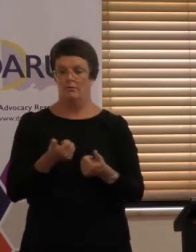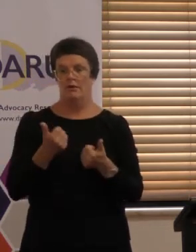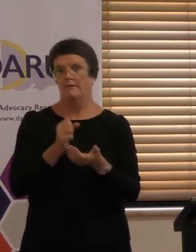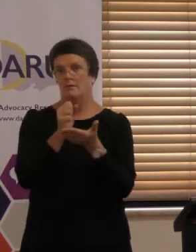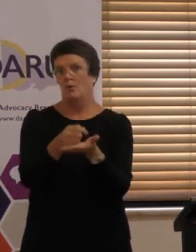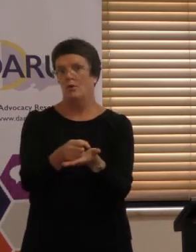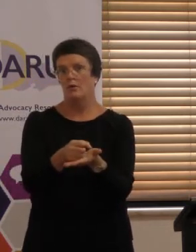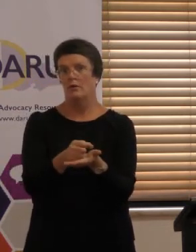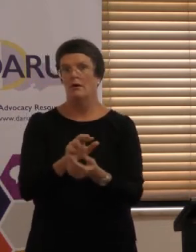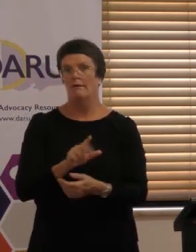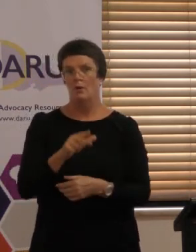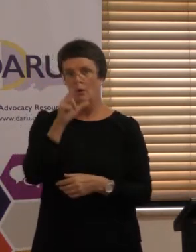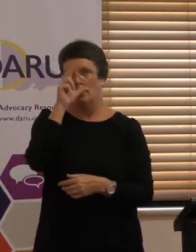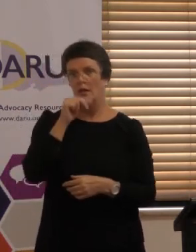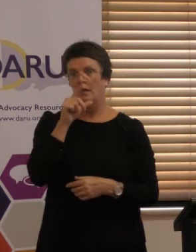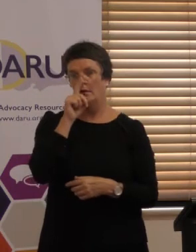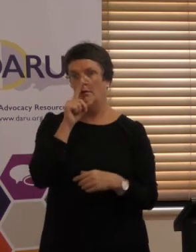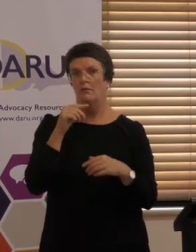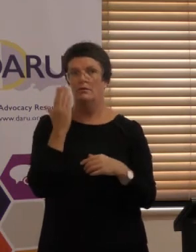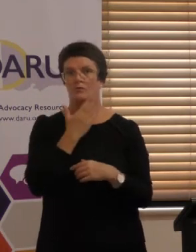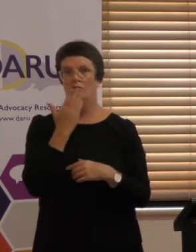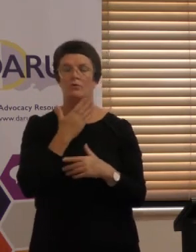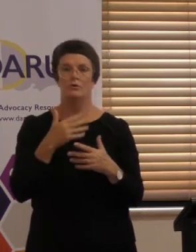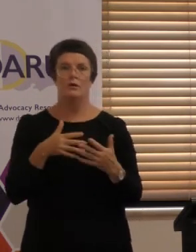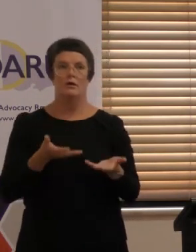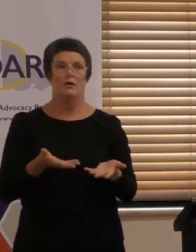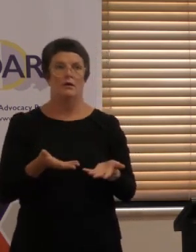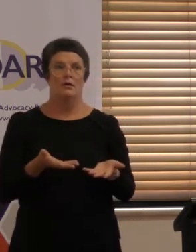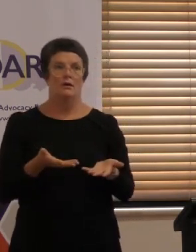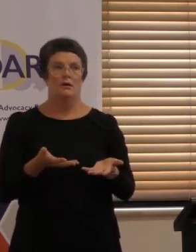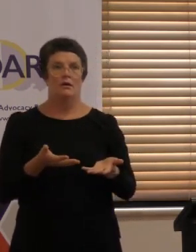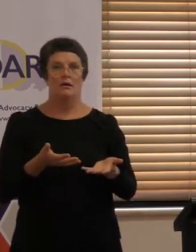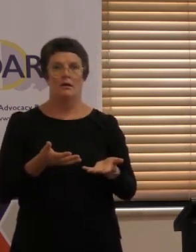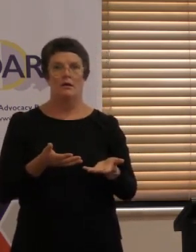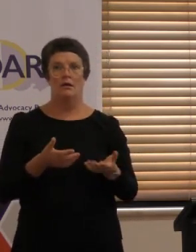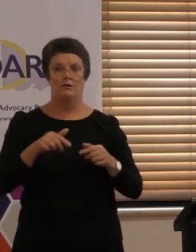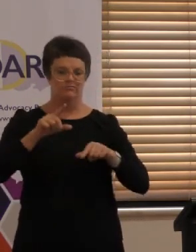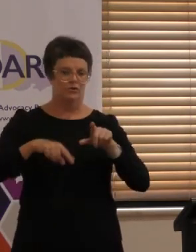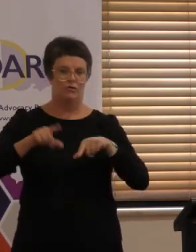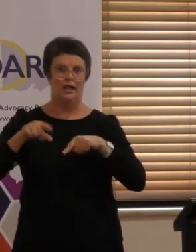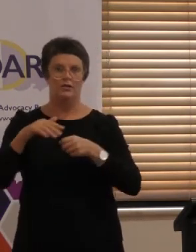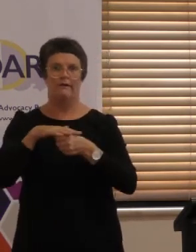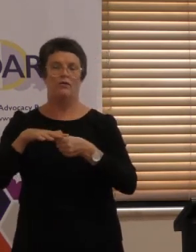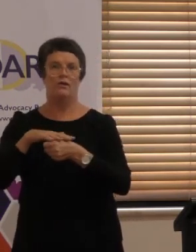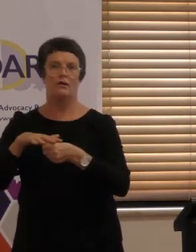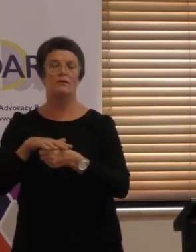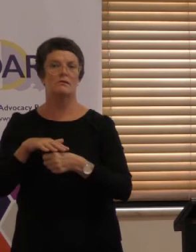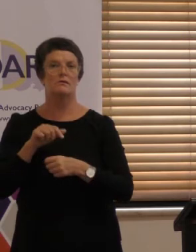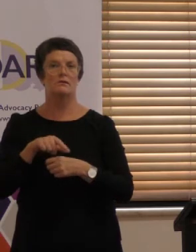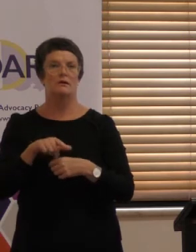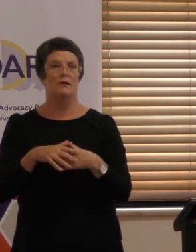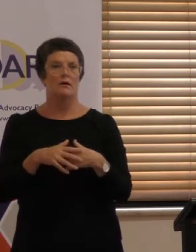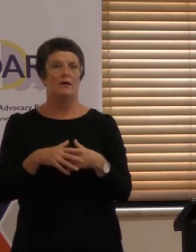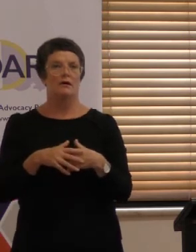schools. So there's a whole range of areas that can cover. But for young people with